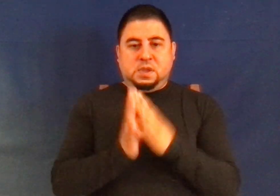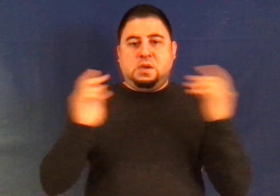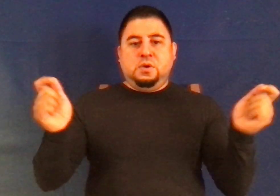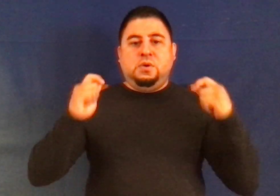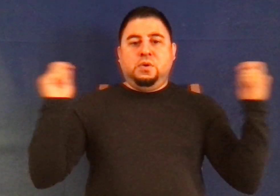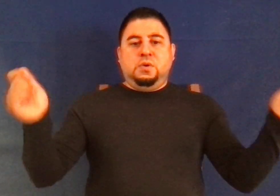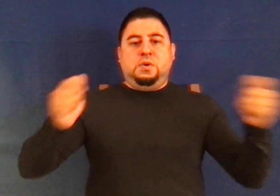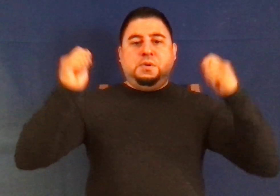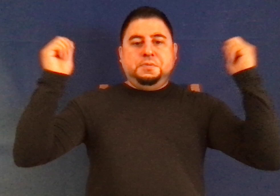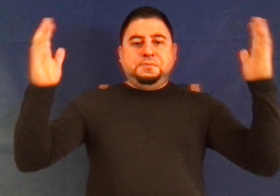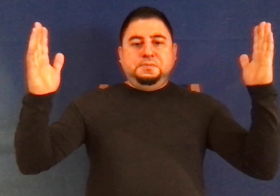alleluia,